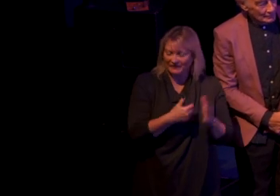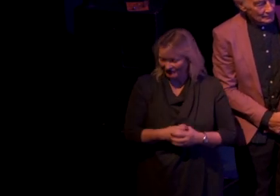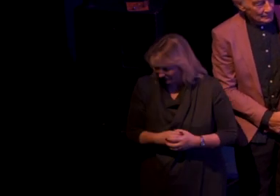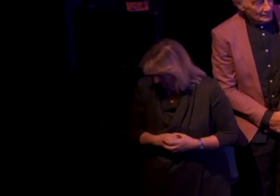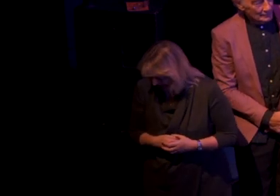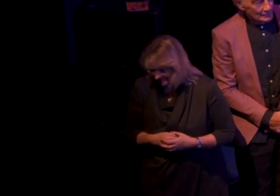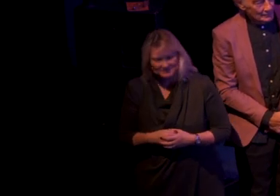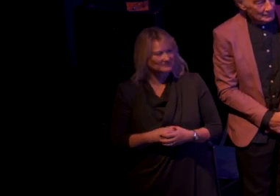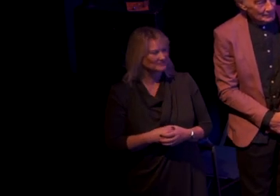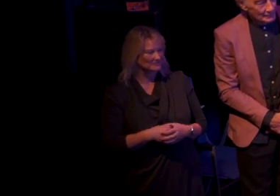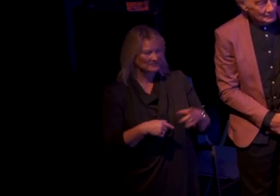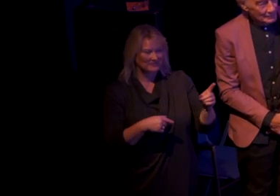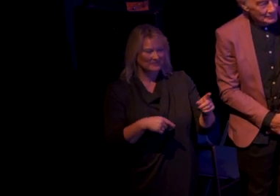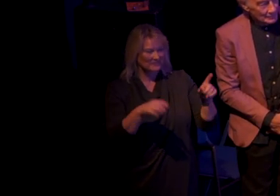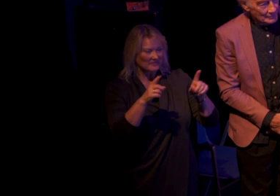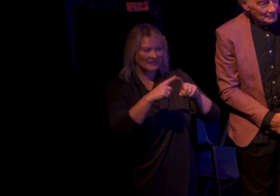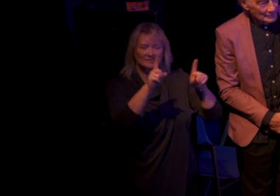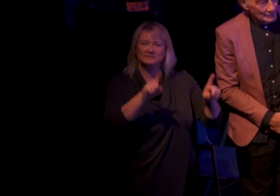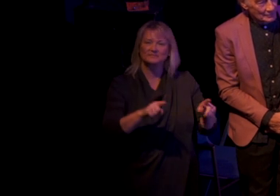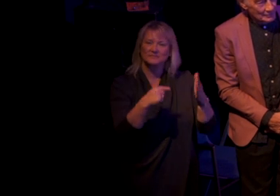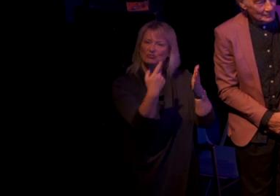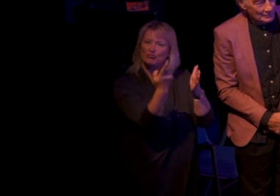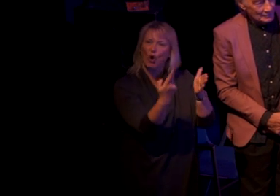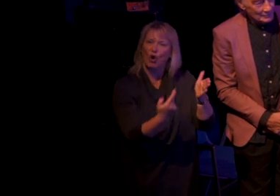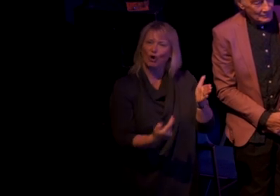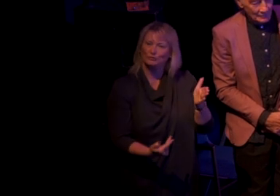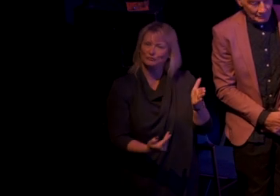was drawn by one of our...